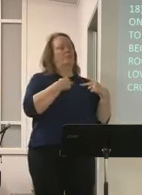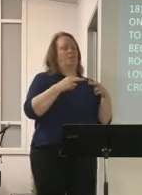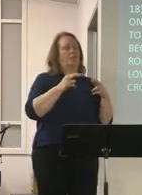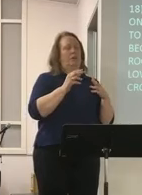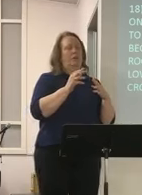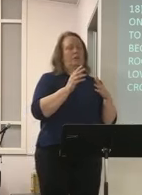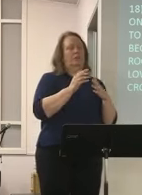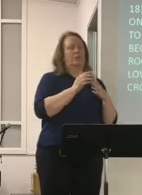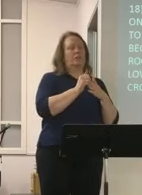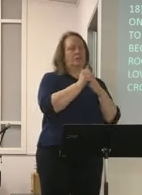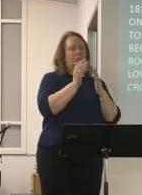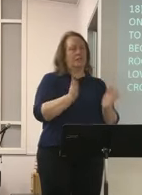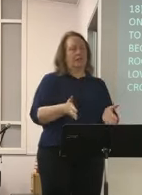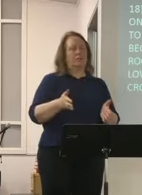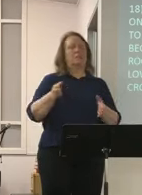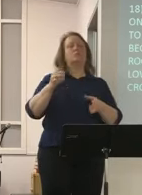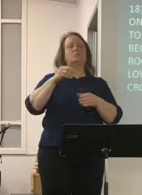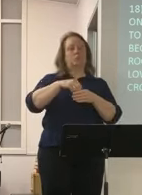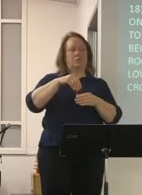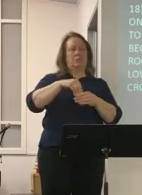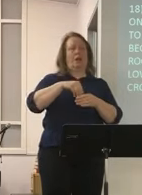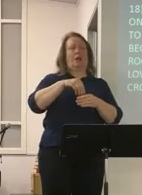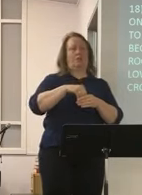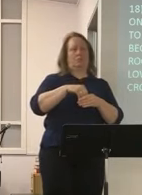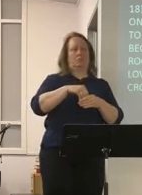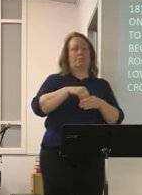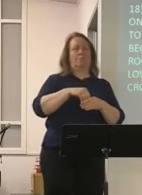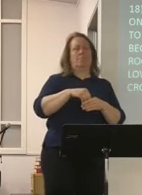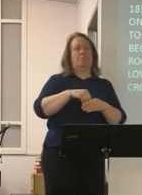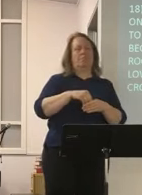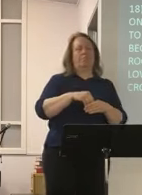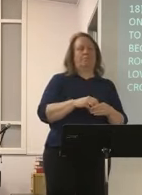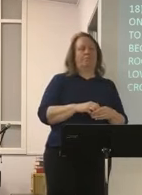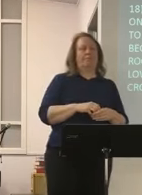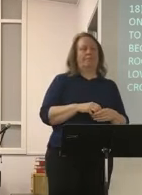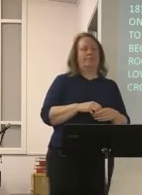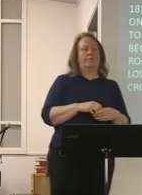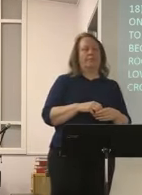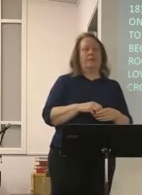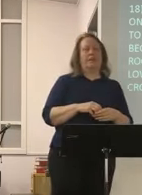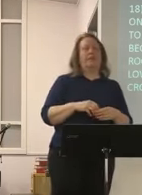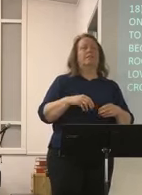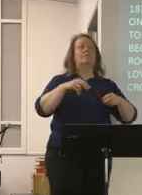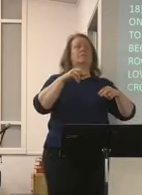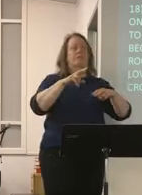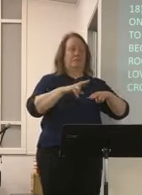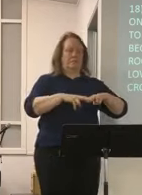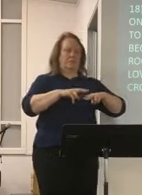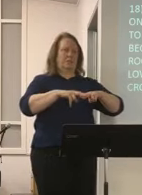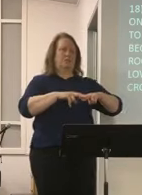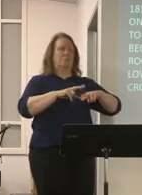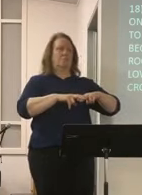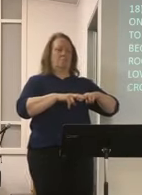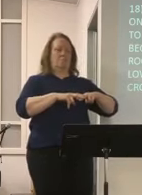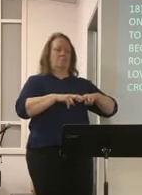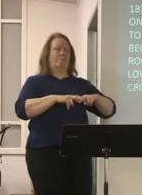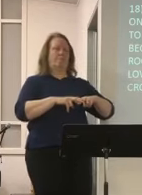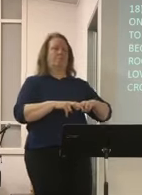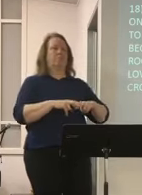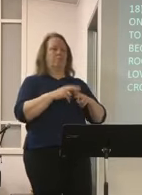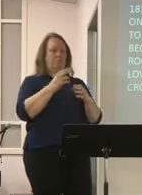were inside, and because they were the clergy, they had seats inside the house, and all